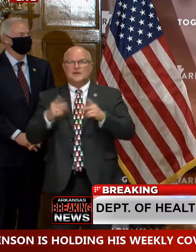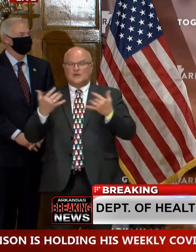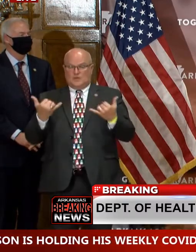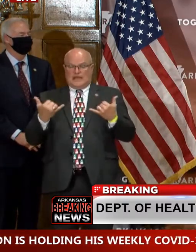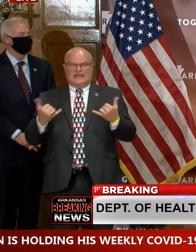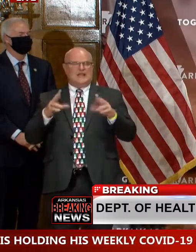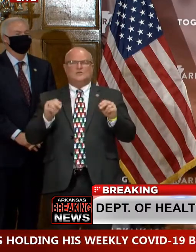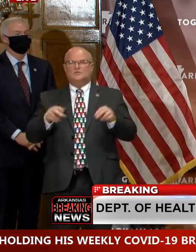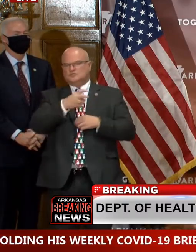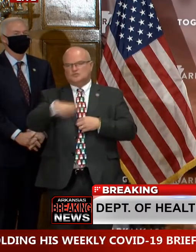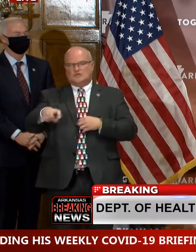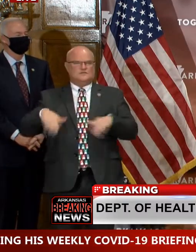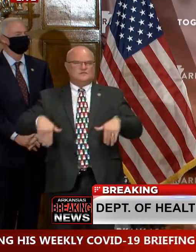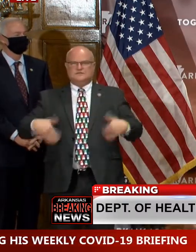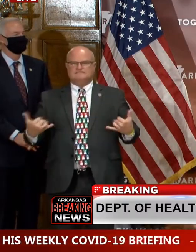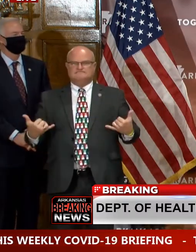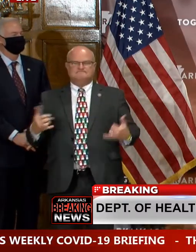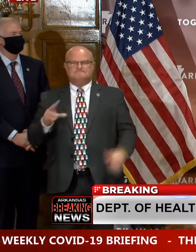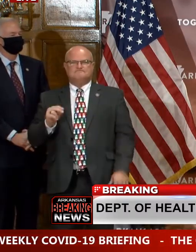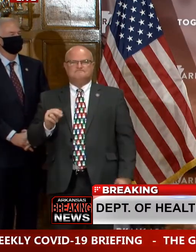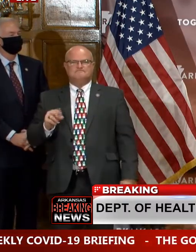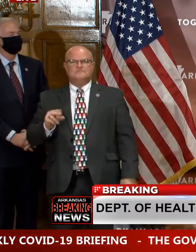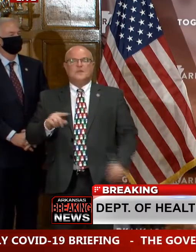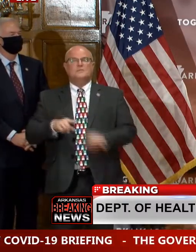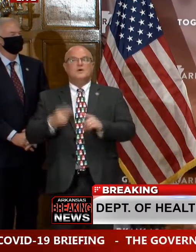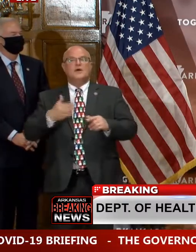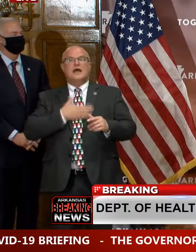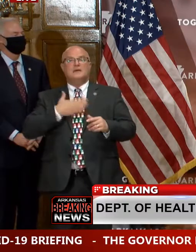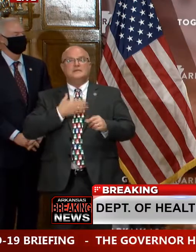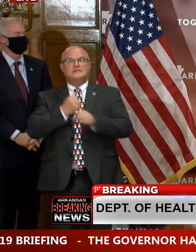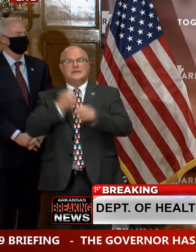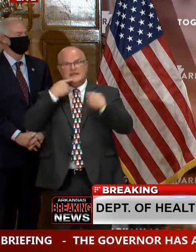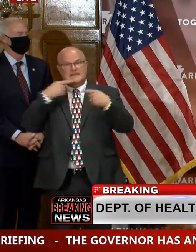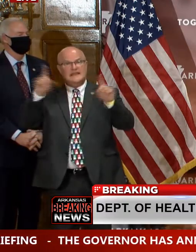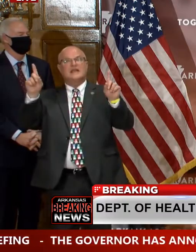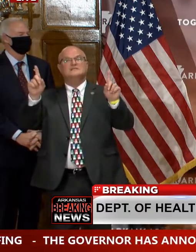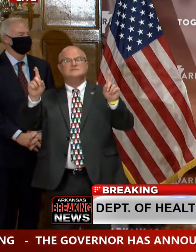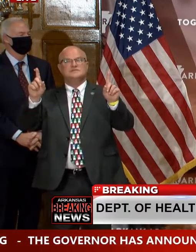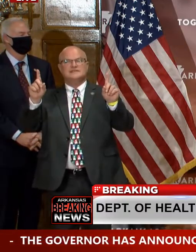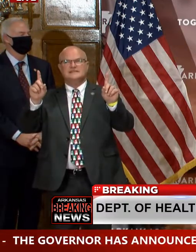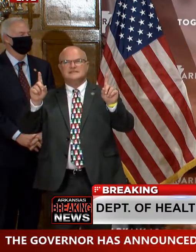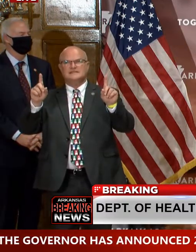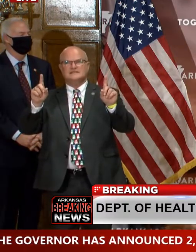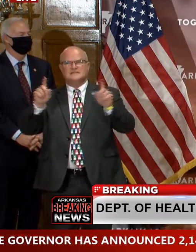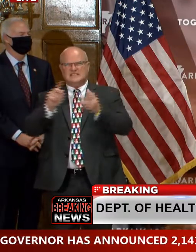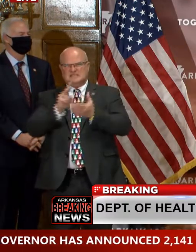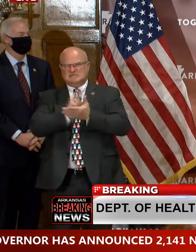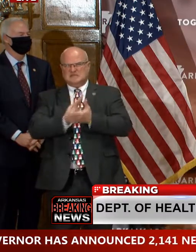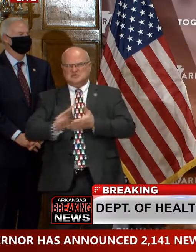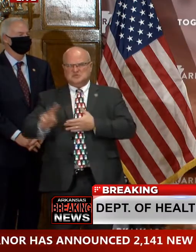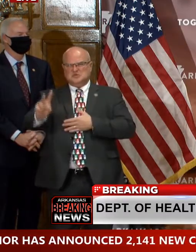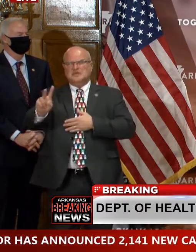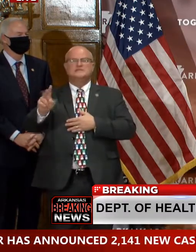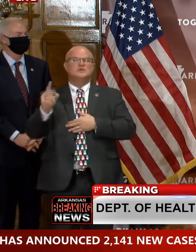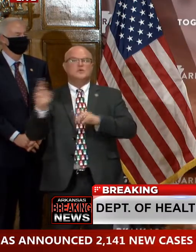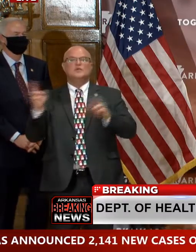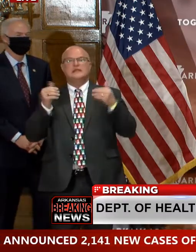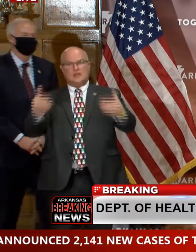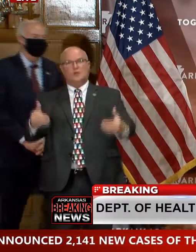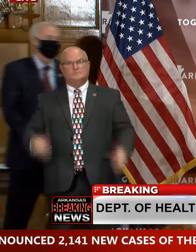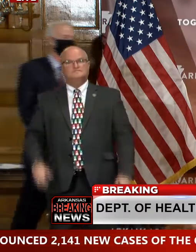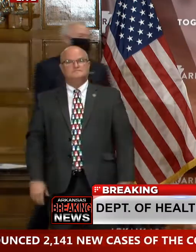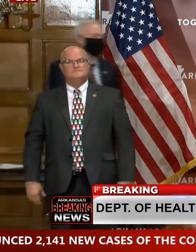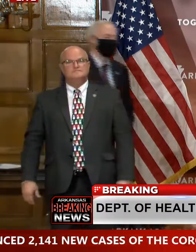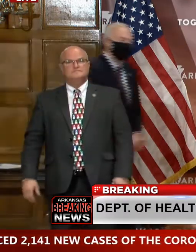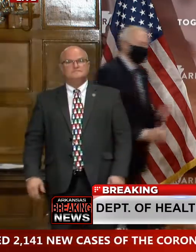we have not transferred any patients as of yet. But we're happy to make the announcement 2 weeks like we said we would, and so we're ready to go.